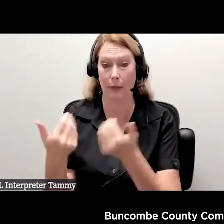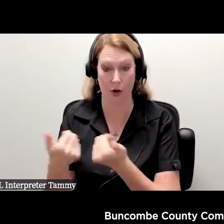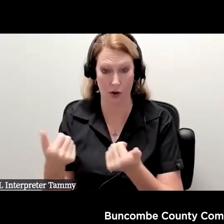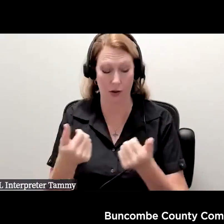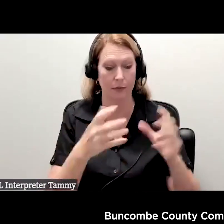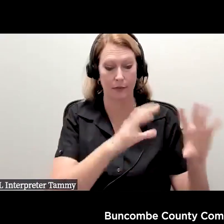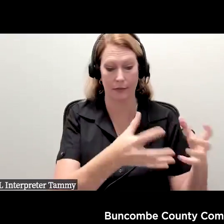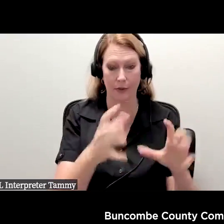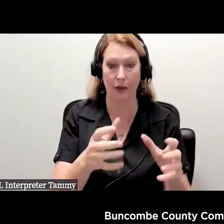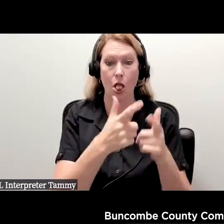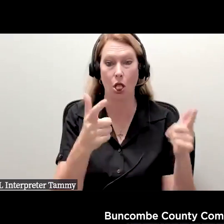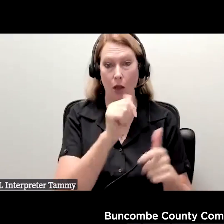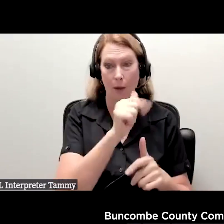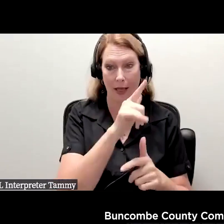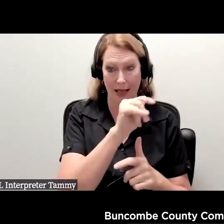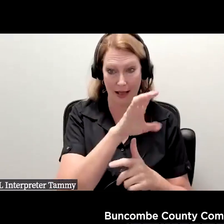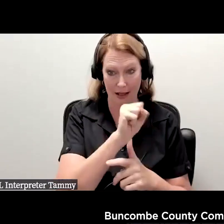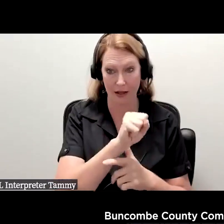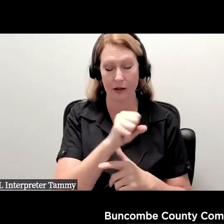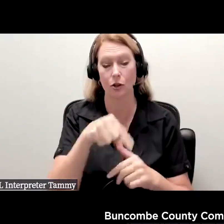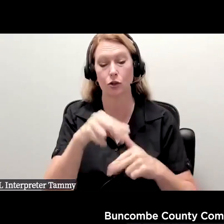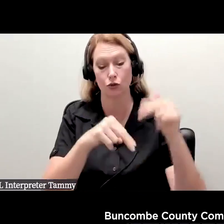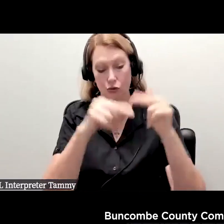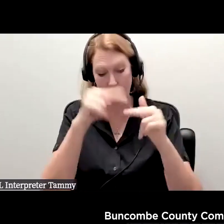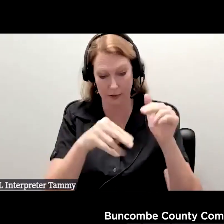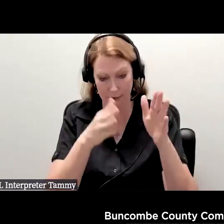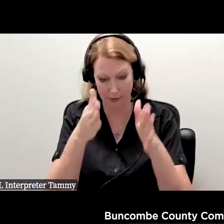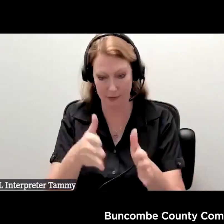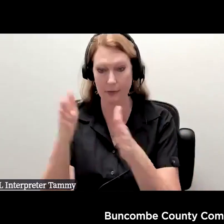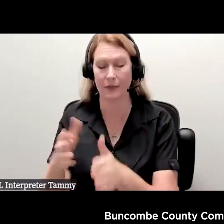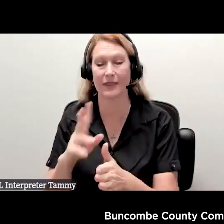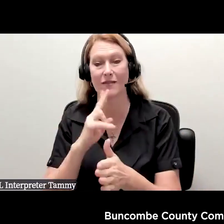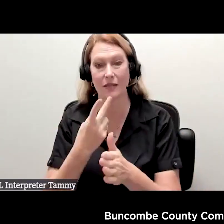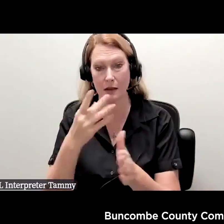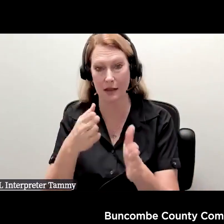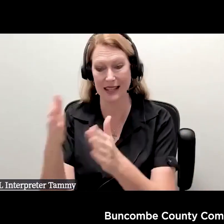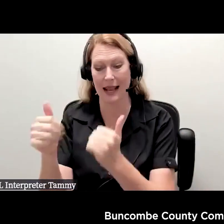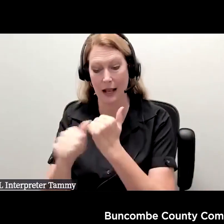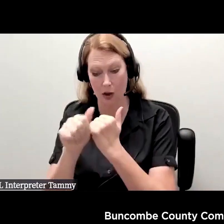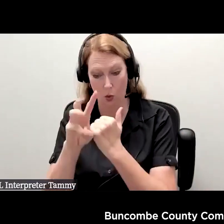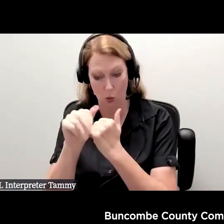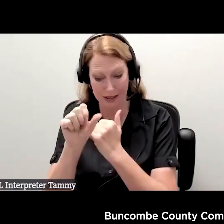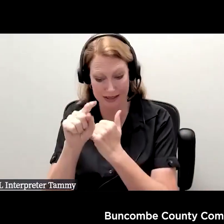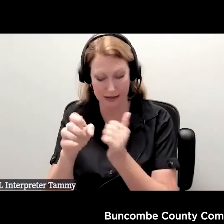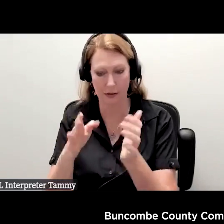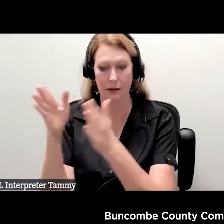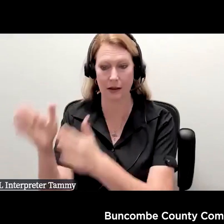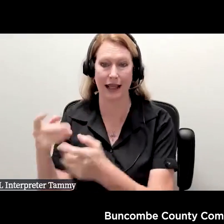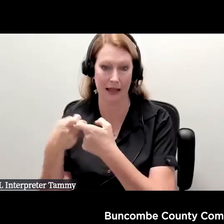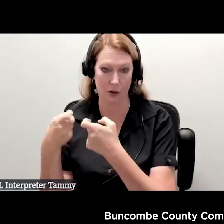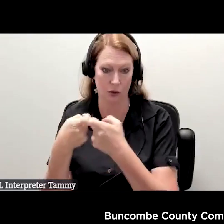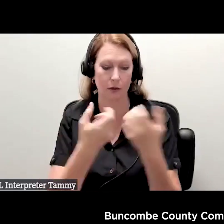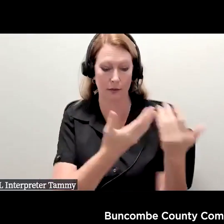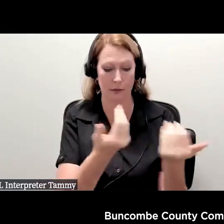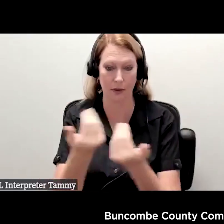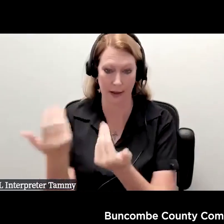large appliances, construction materials, vegetative debris, hazardous waste, and electronics. And we